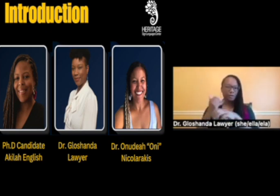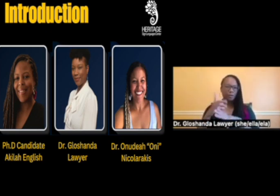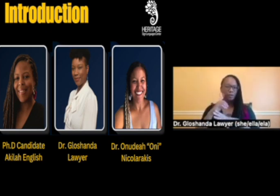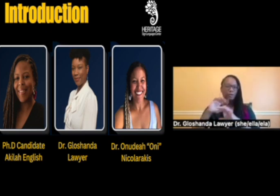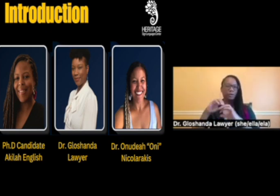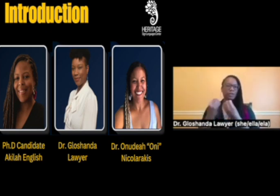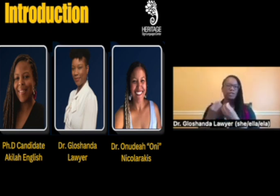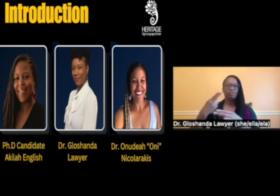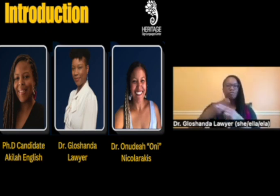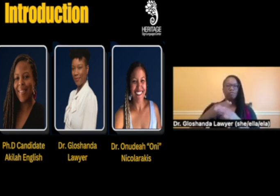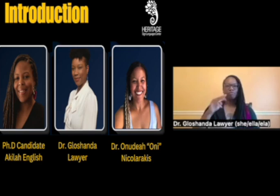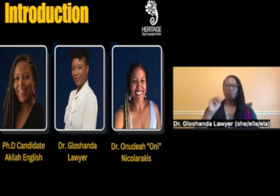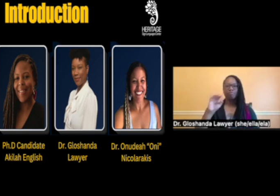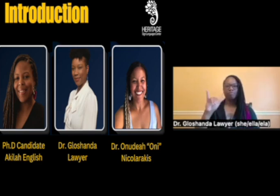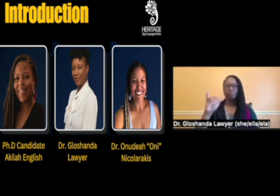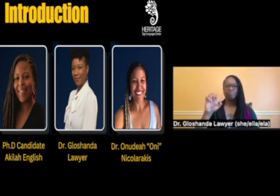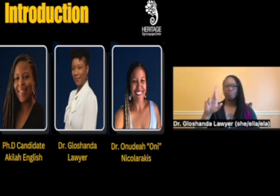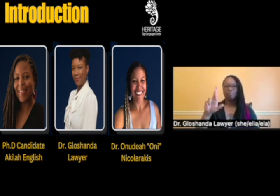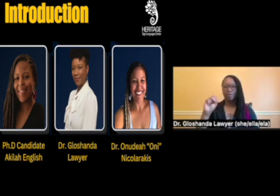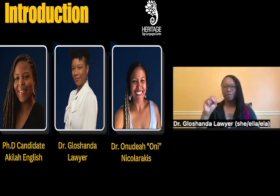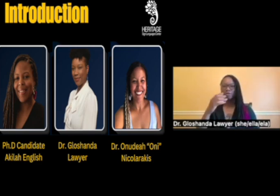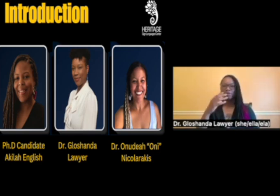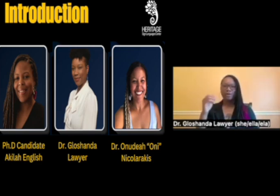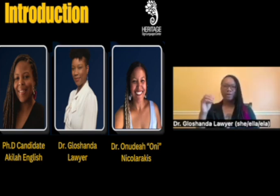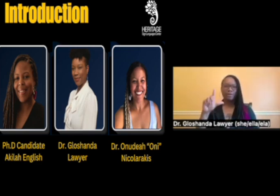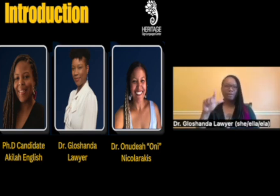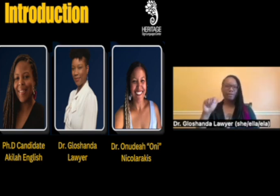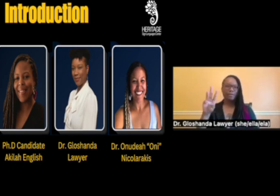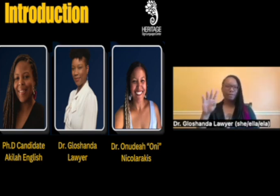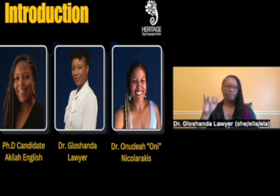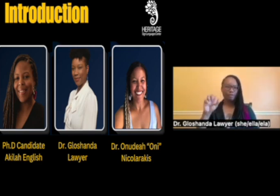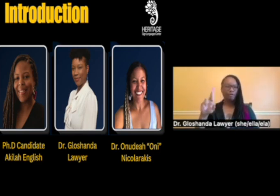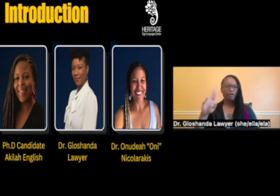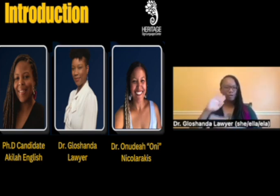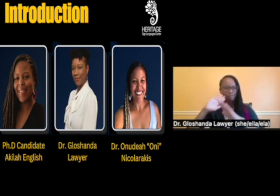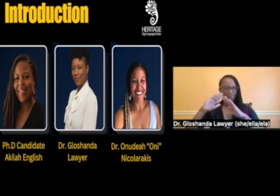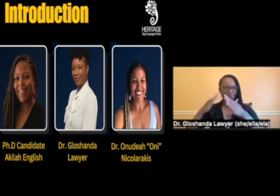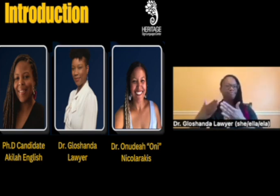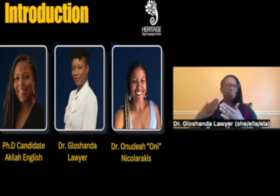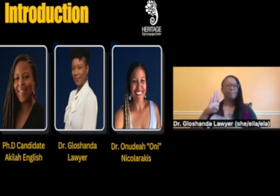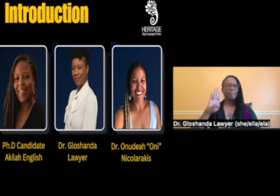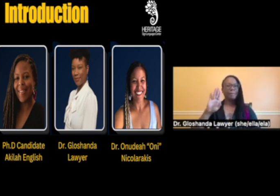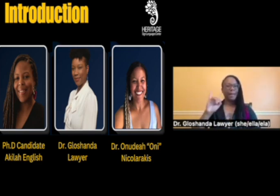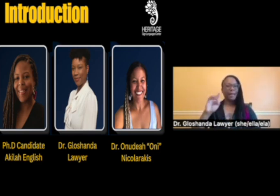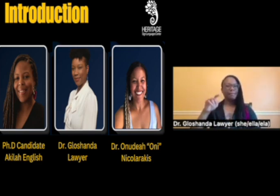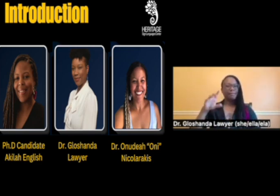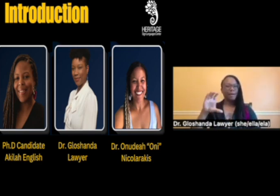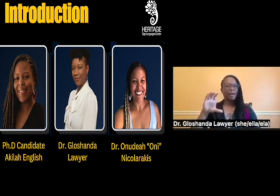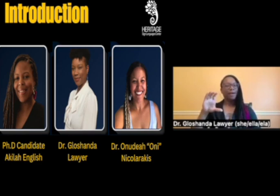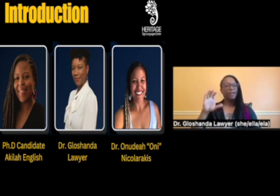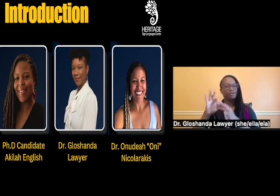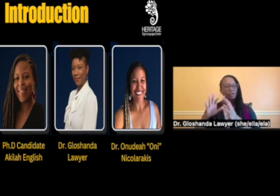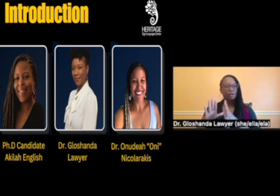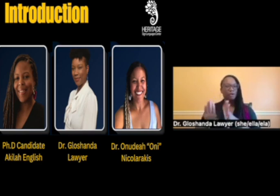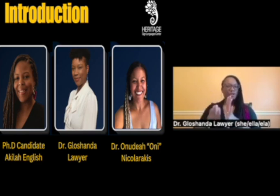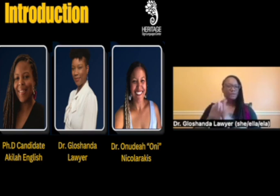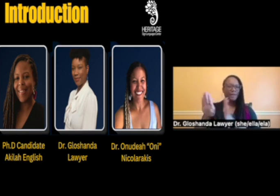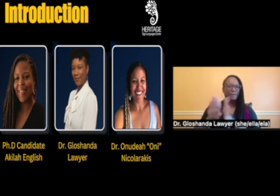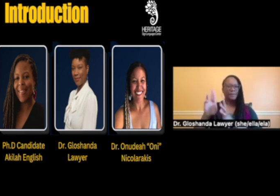And also, I'm a co founder of an organization that's called Myers and Lawyer. And we focused on